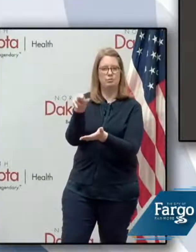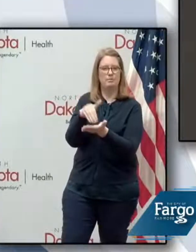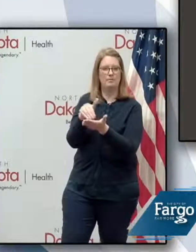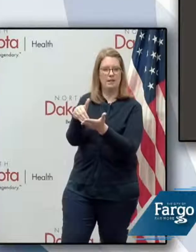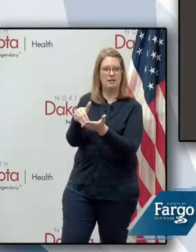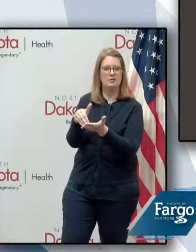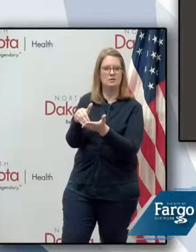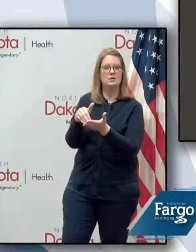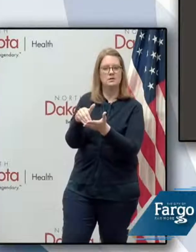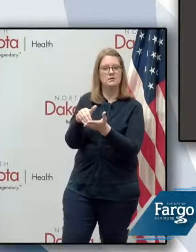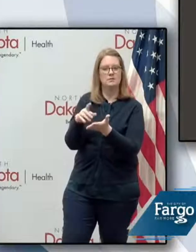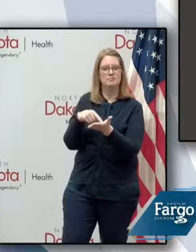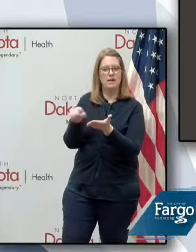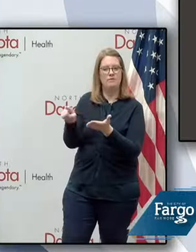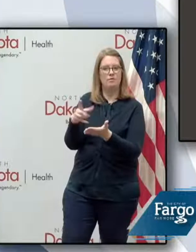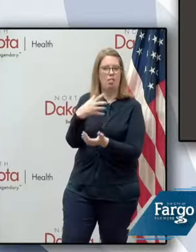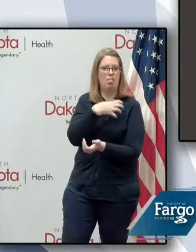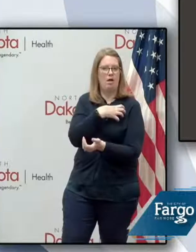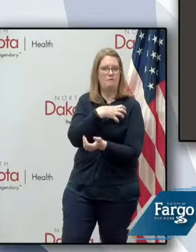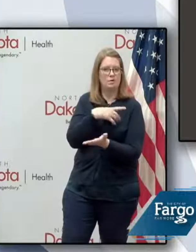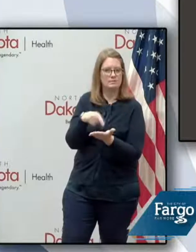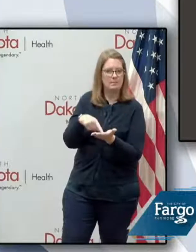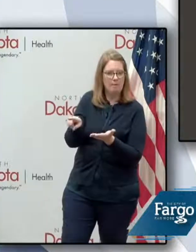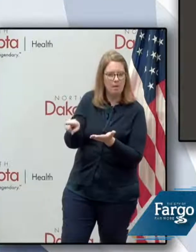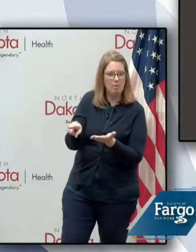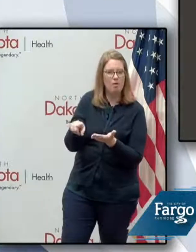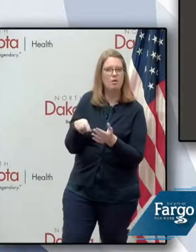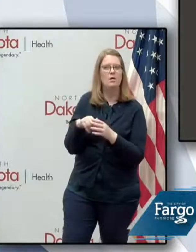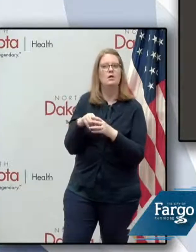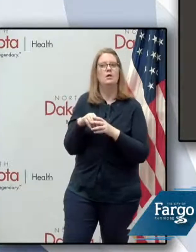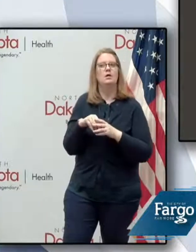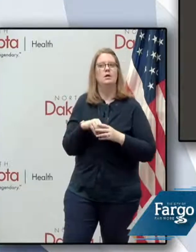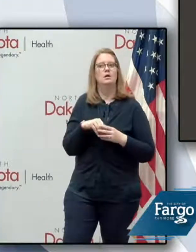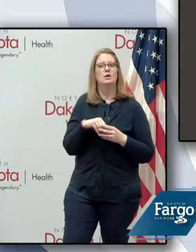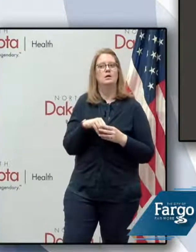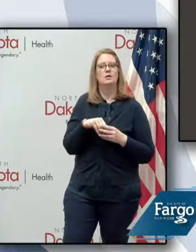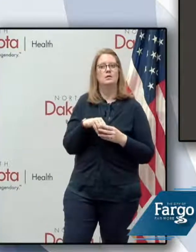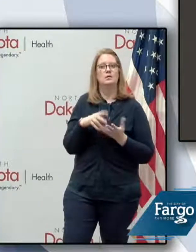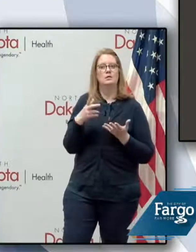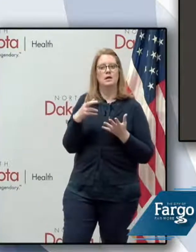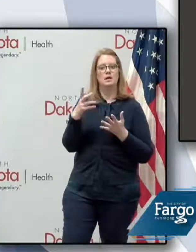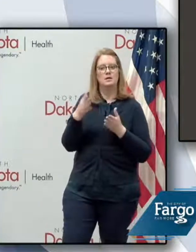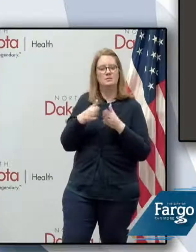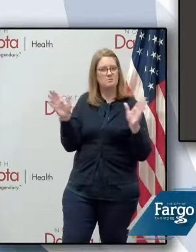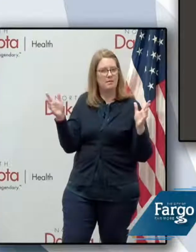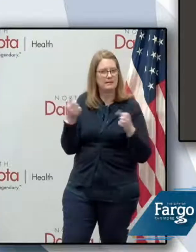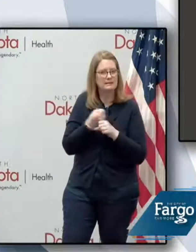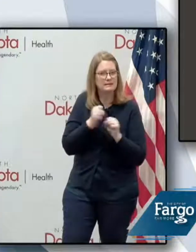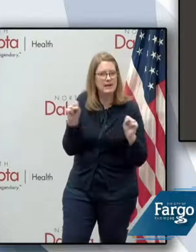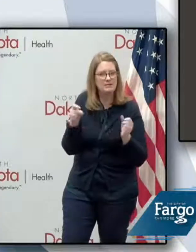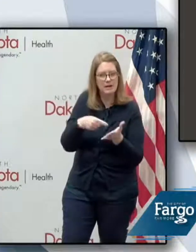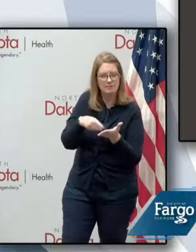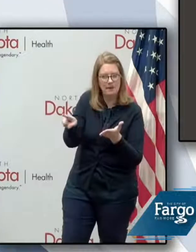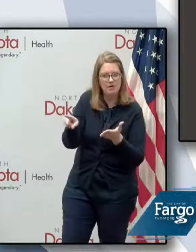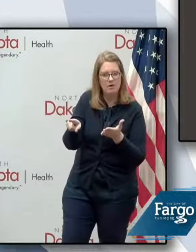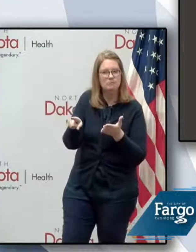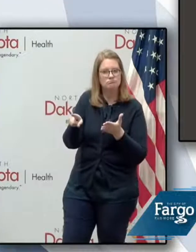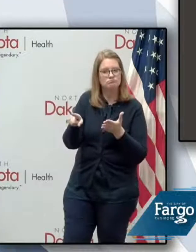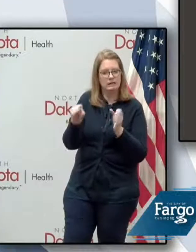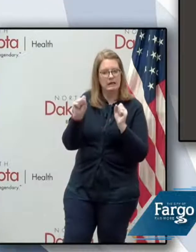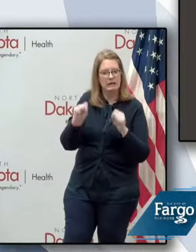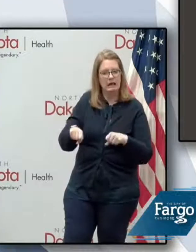help cover the costs of law enforcement payroll costs. Those public safety payroll costs, they're considered allowable